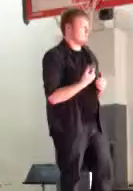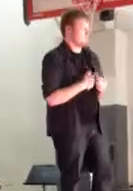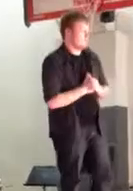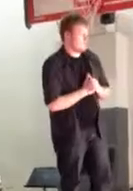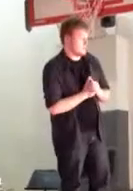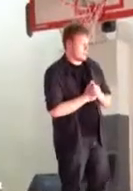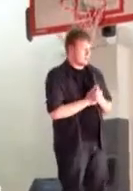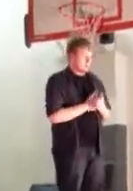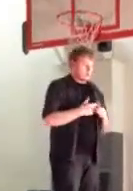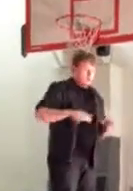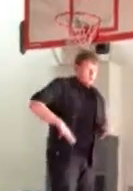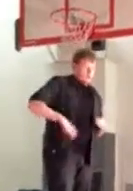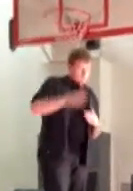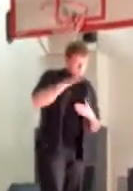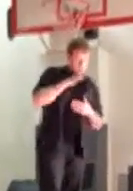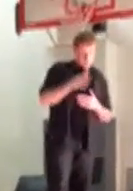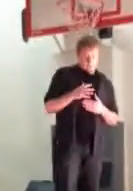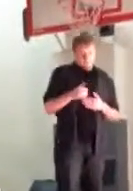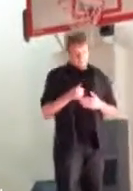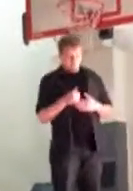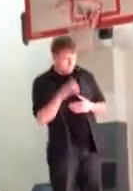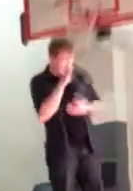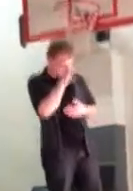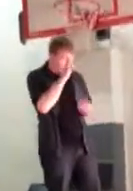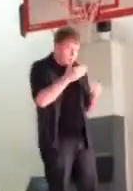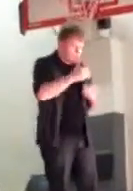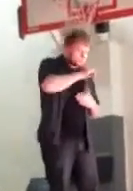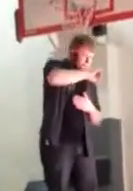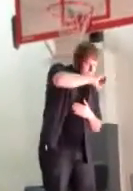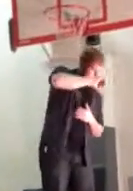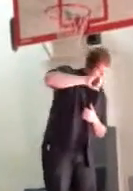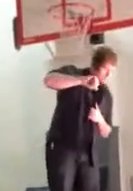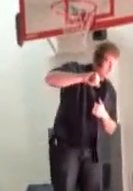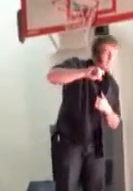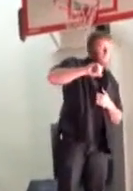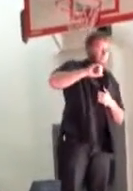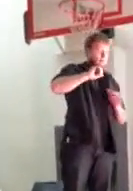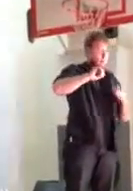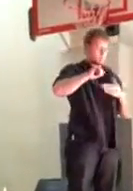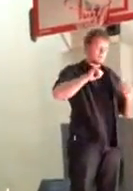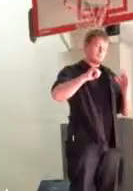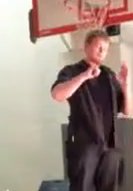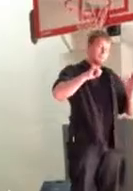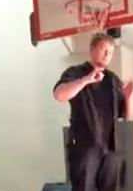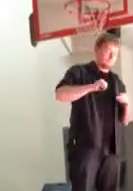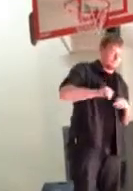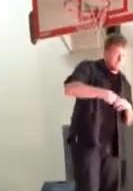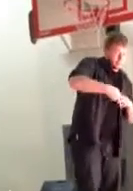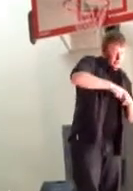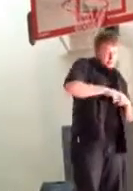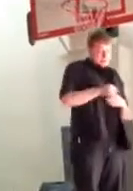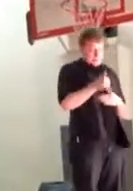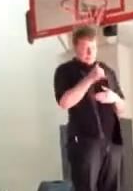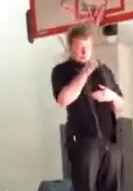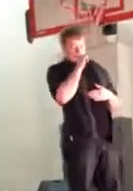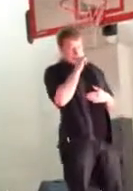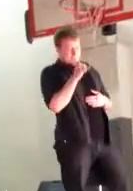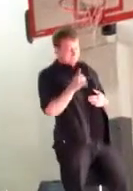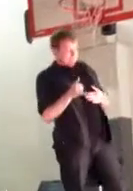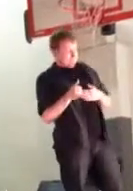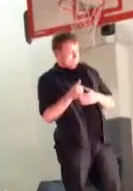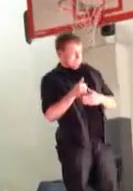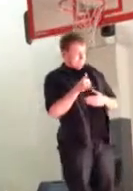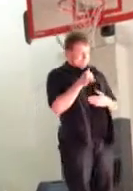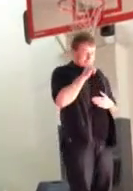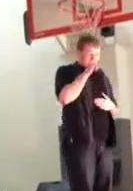all riding on a train. Now, the Russian guy gets on the train, and he finds a spot to sit. He just